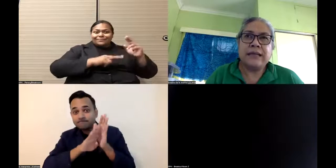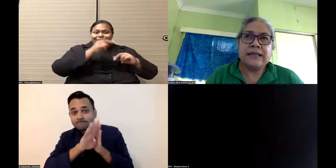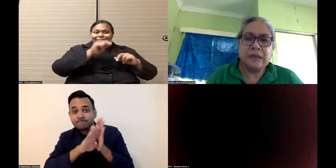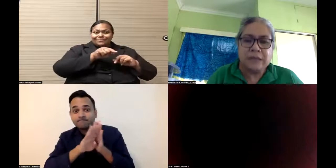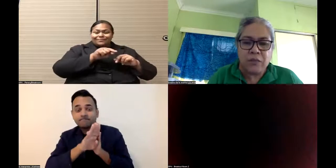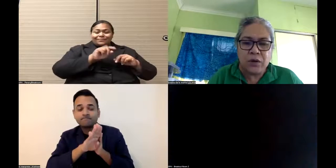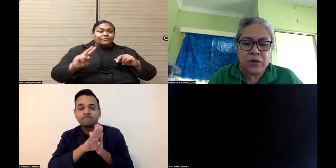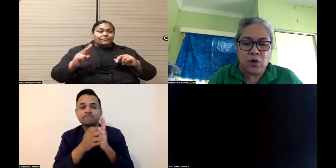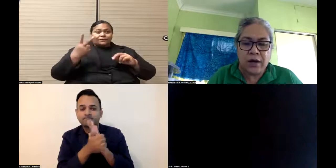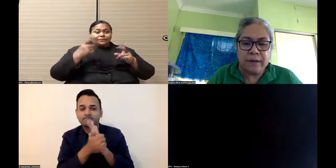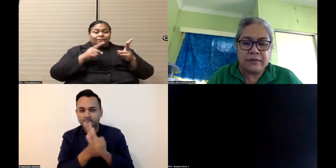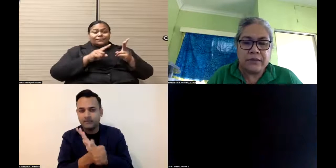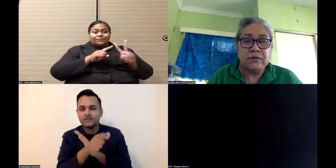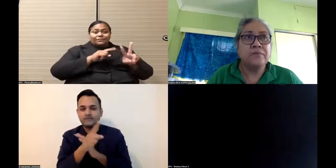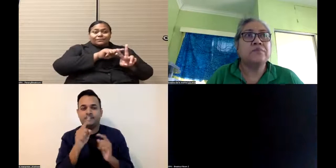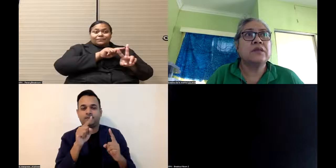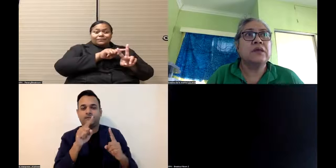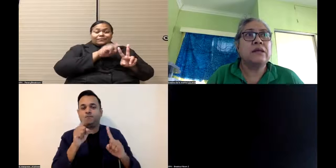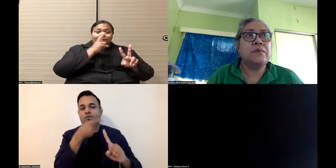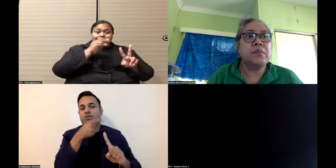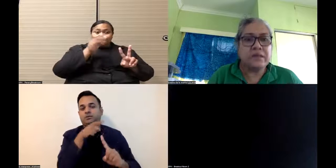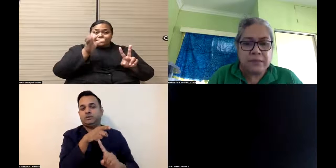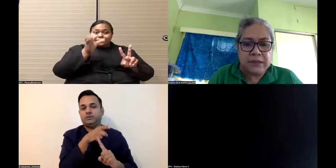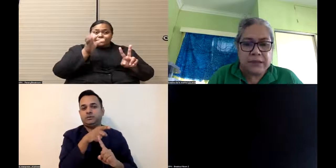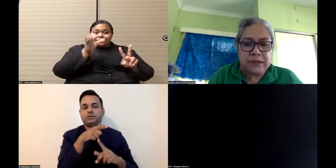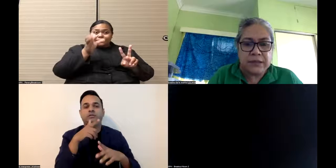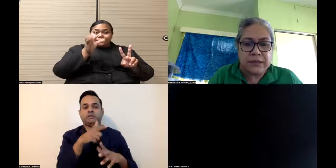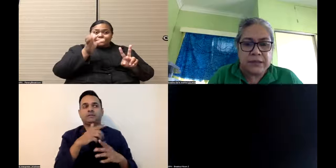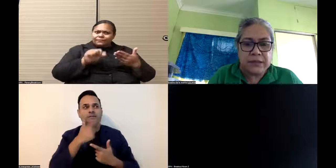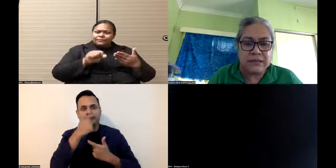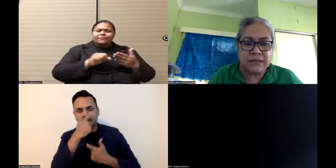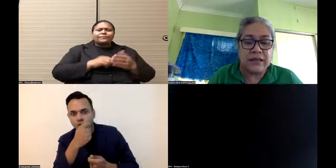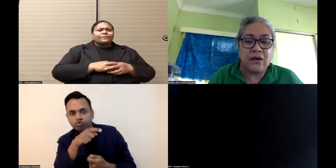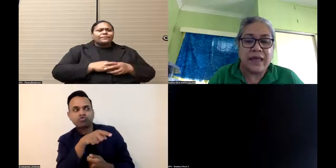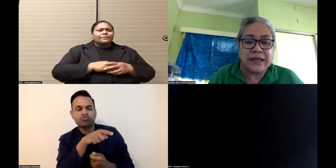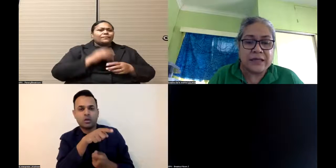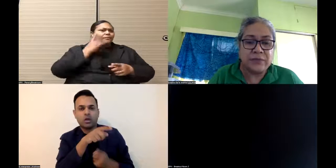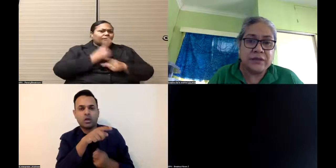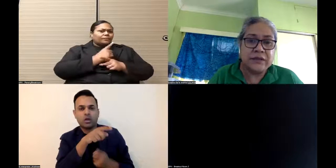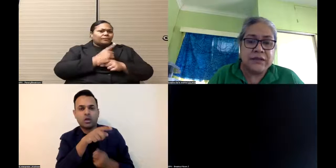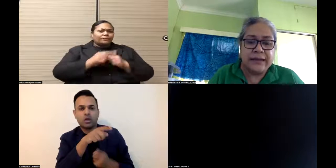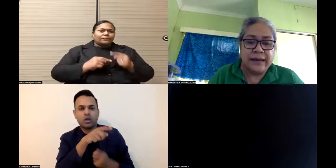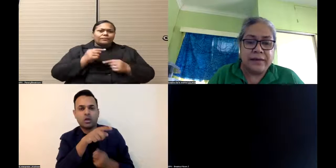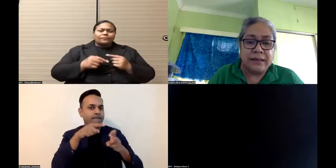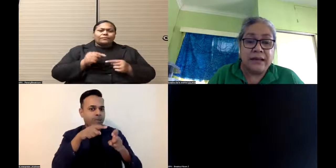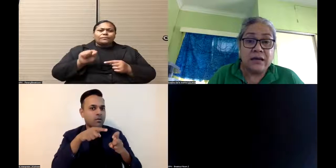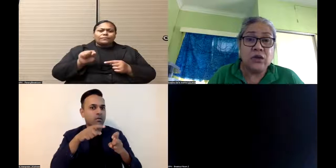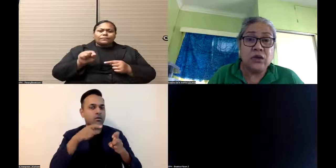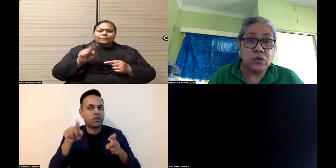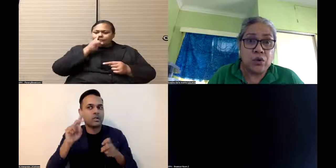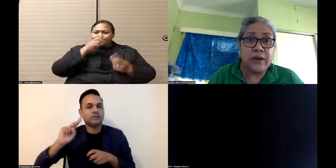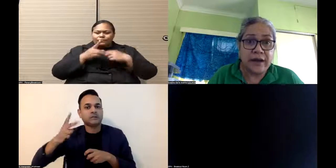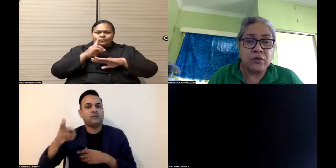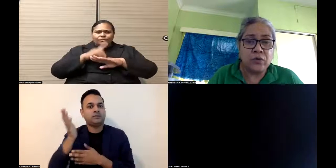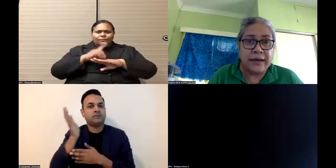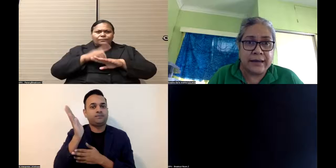but at the same time, when we talk about that people with disability don't have the capacity, they're not expert, but they need to